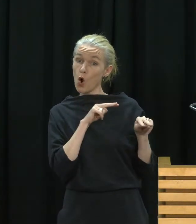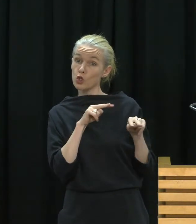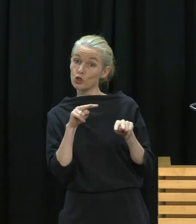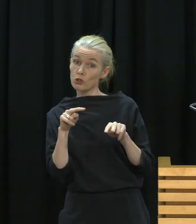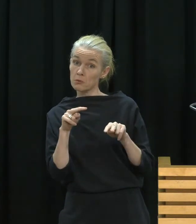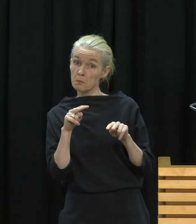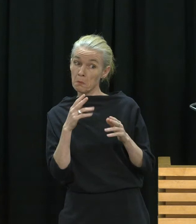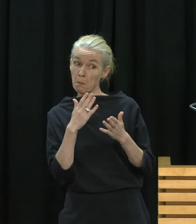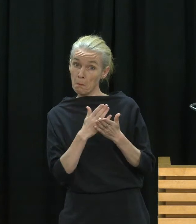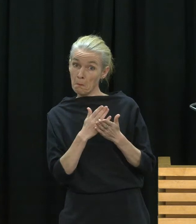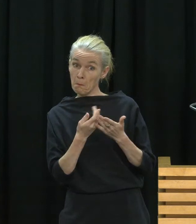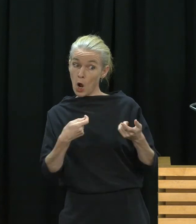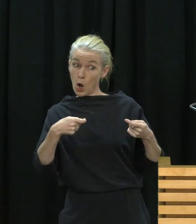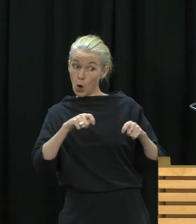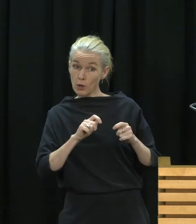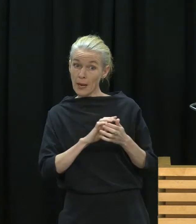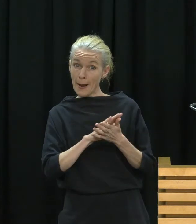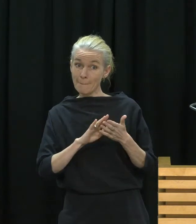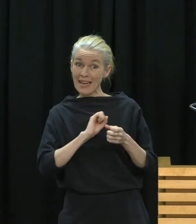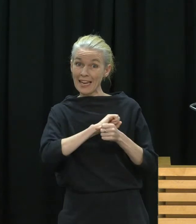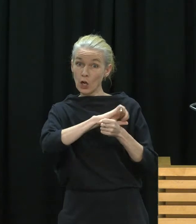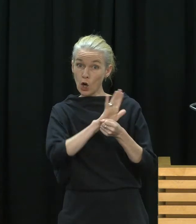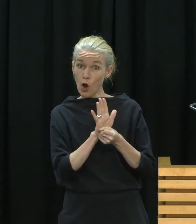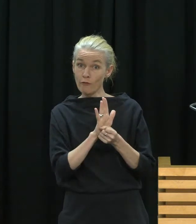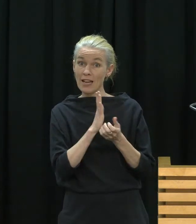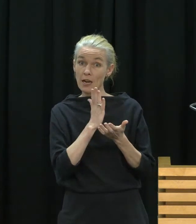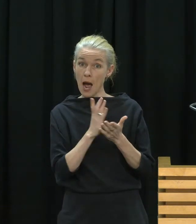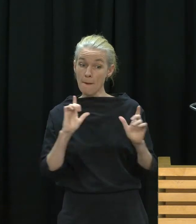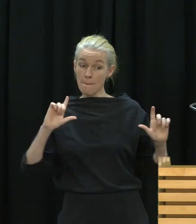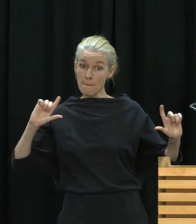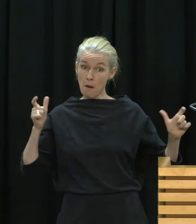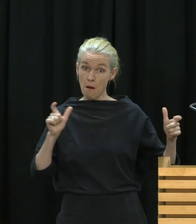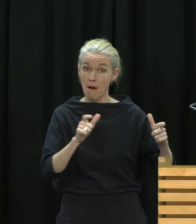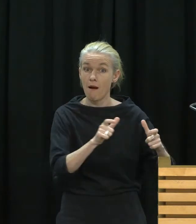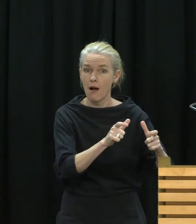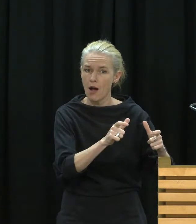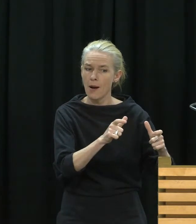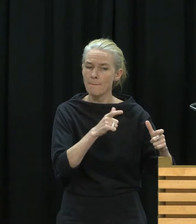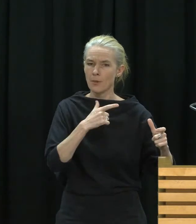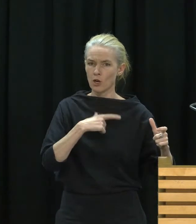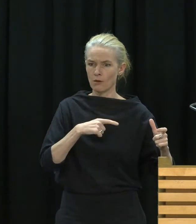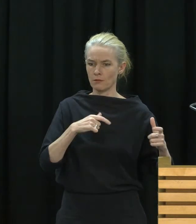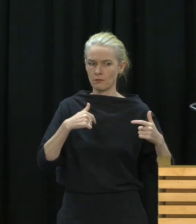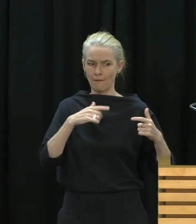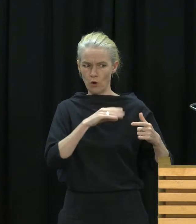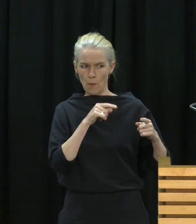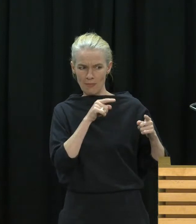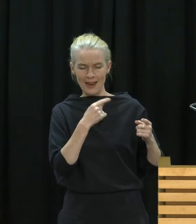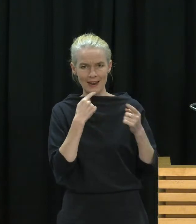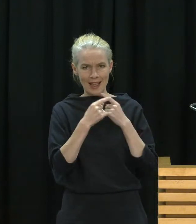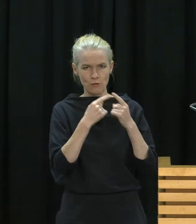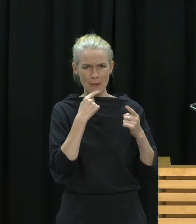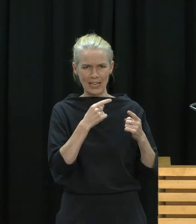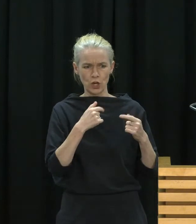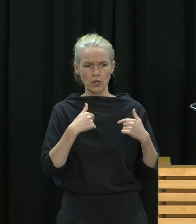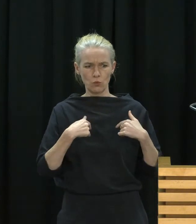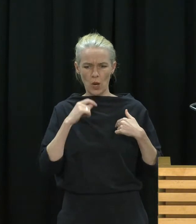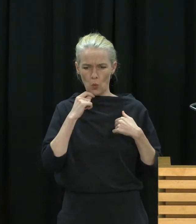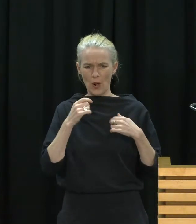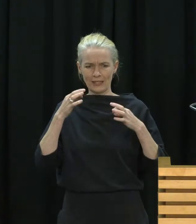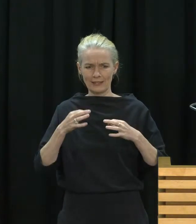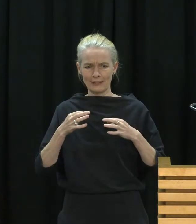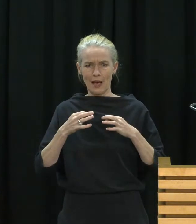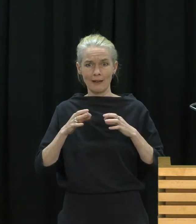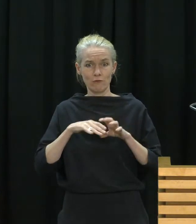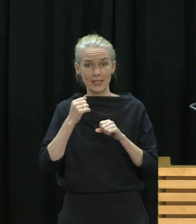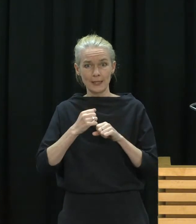account as we get towards the end of our pause and make decisions about what we're doing next. On the Sydney case, are we basically in a position